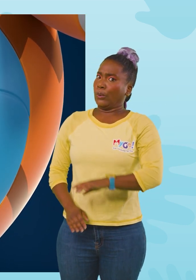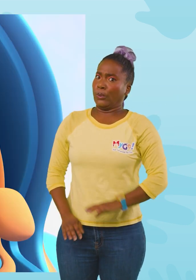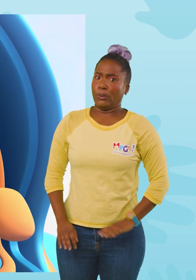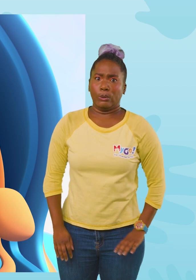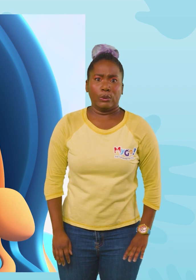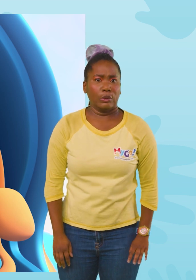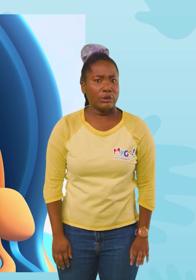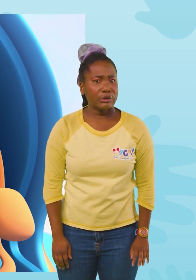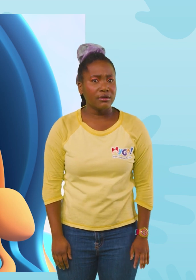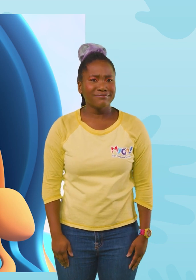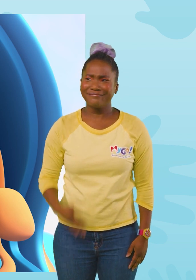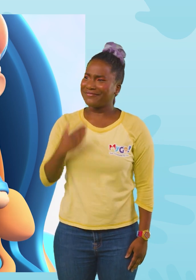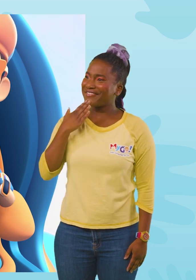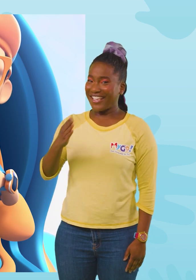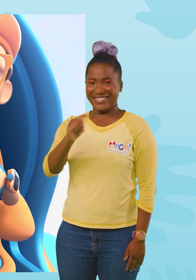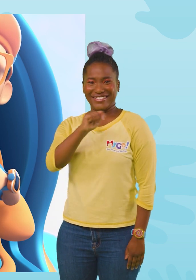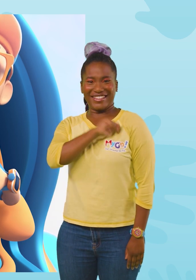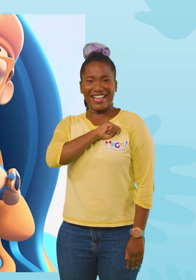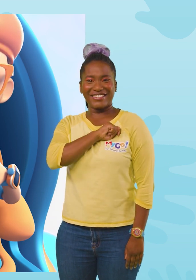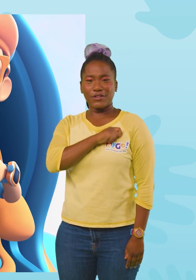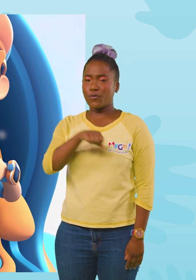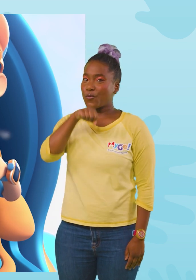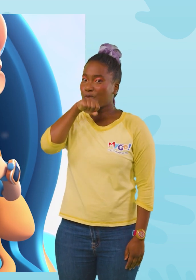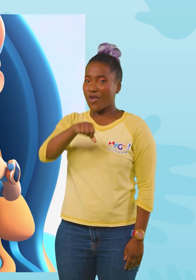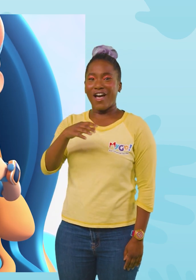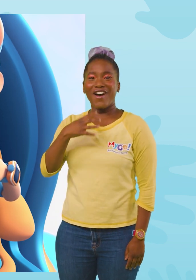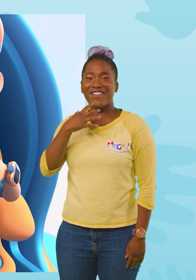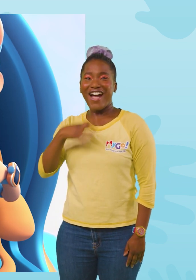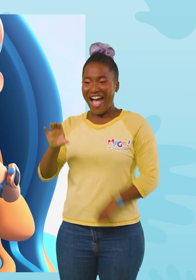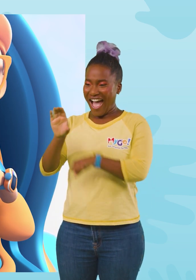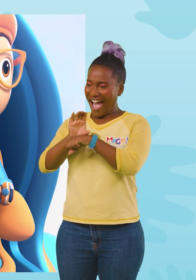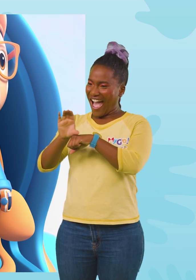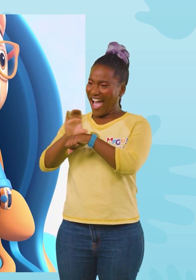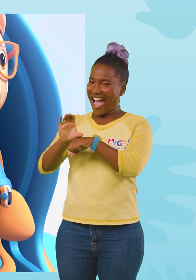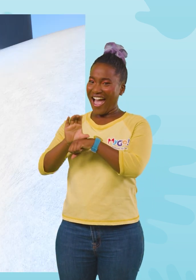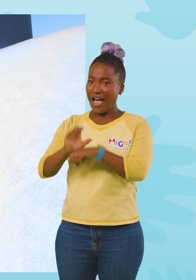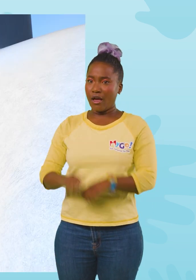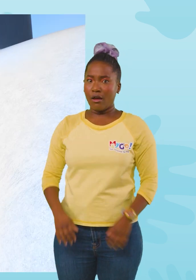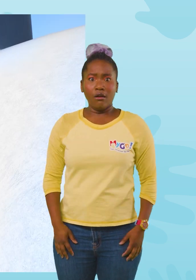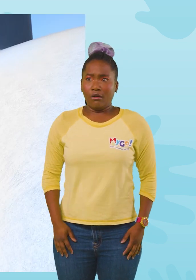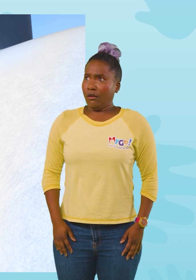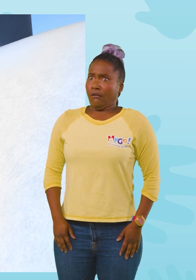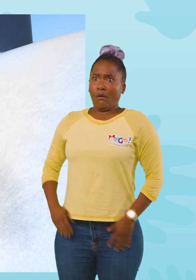Thanks, Tabs! I love hot cocoa! Whoa! And the land!